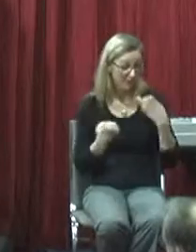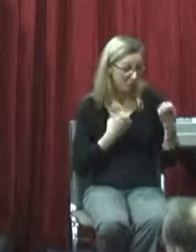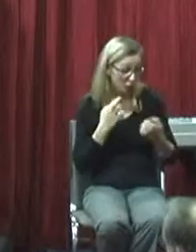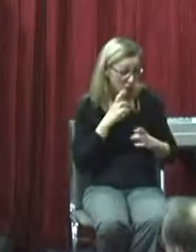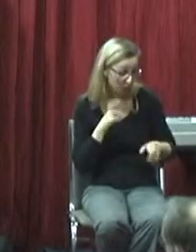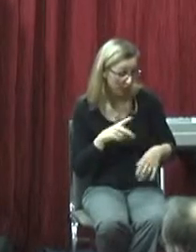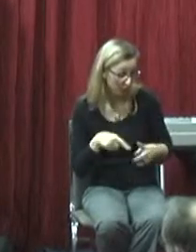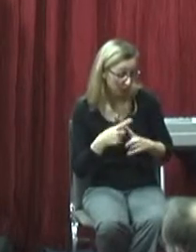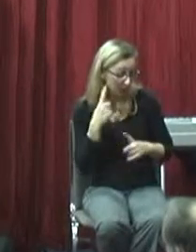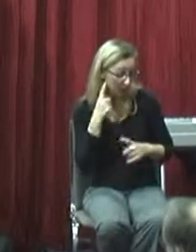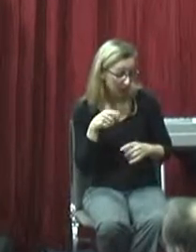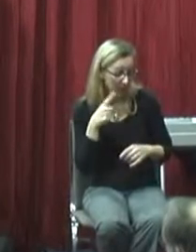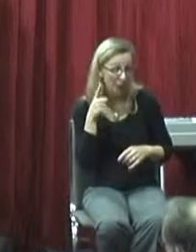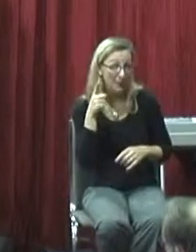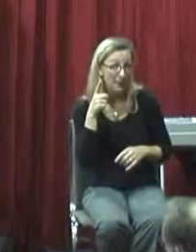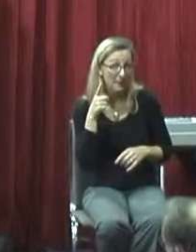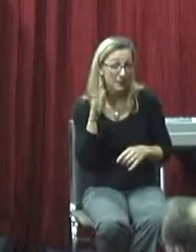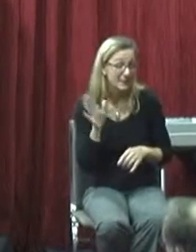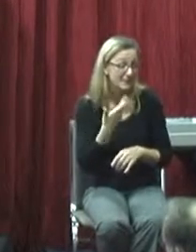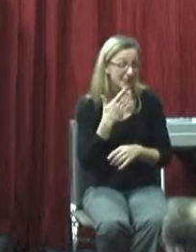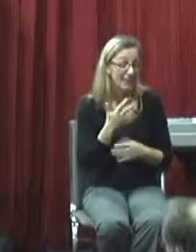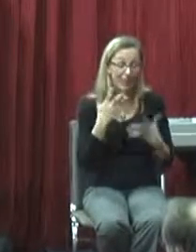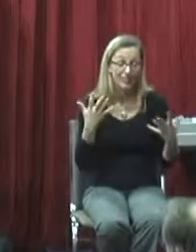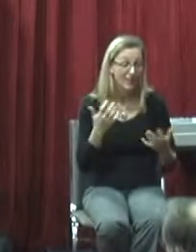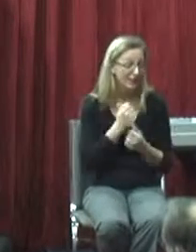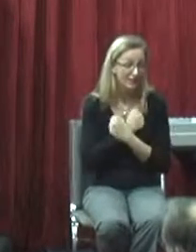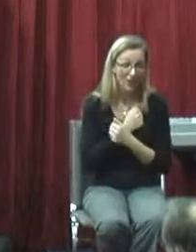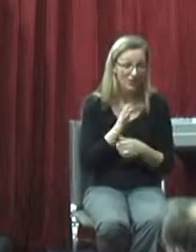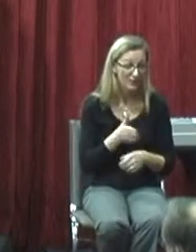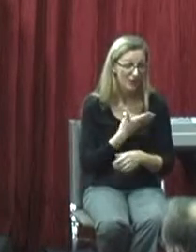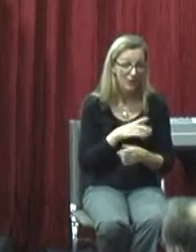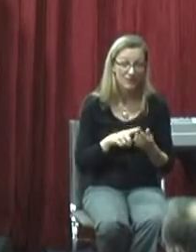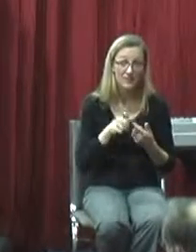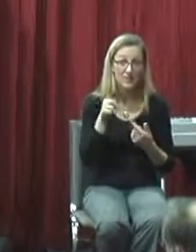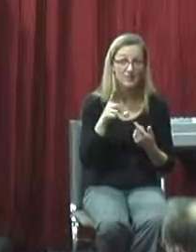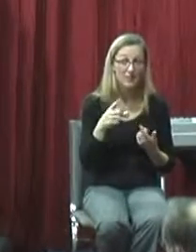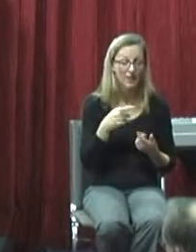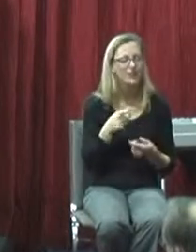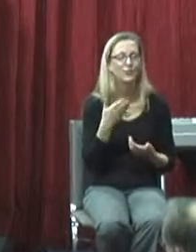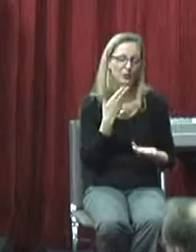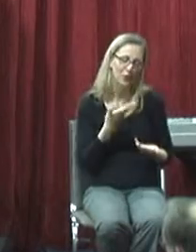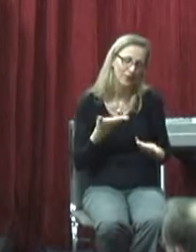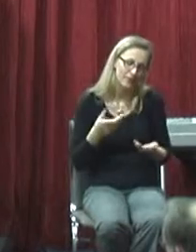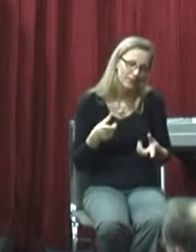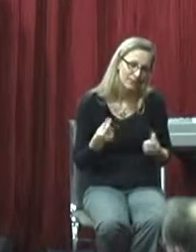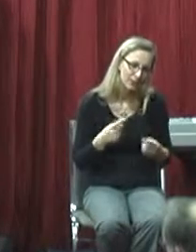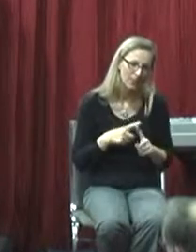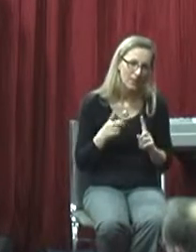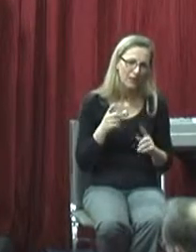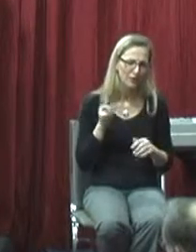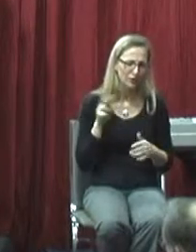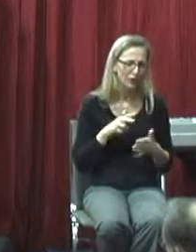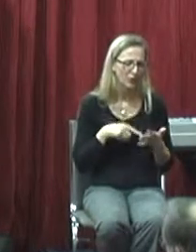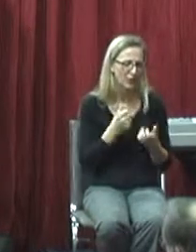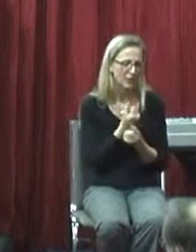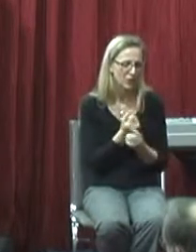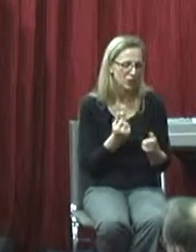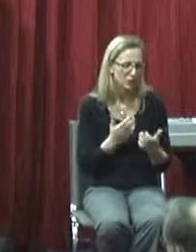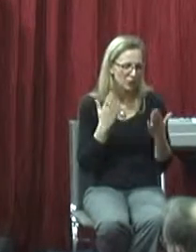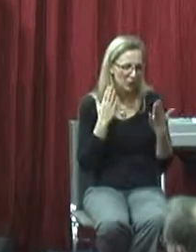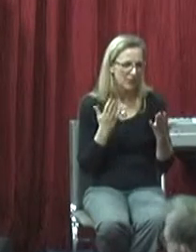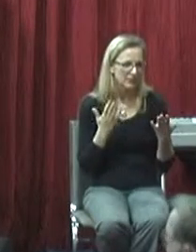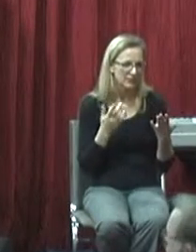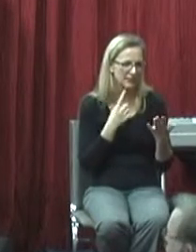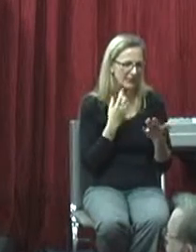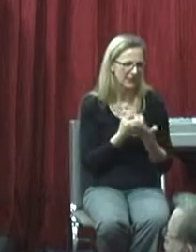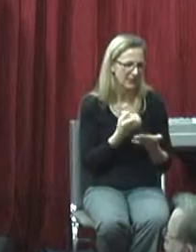reaction when you think about him? Sing lots of love songs to him? Those are good things to do, but look at what Yeshua says is the evidence that you love